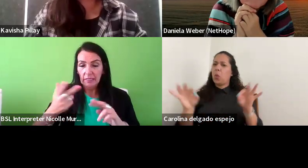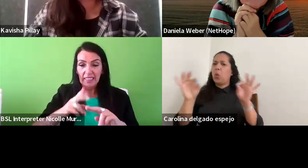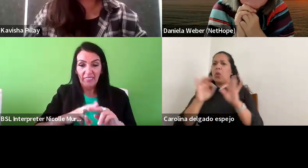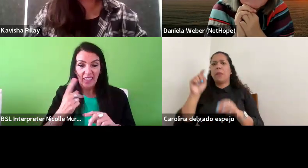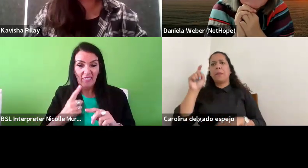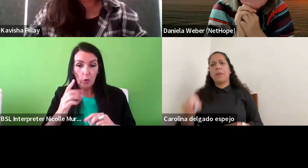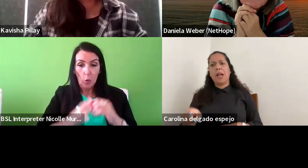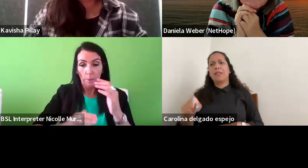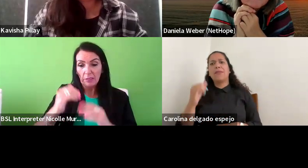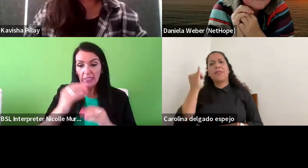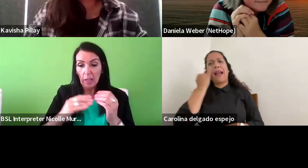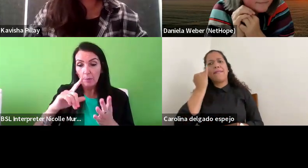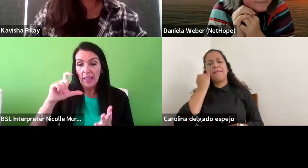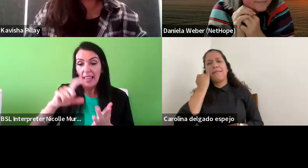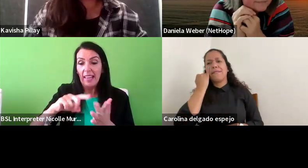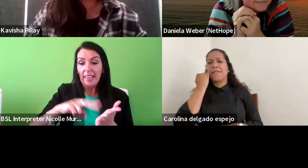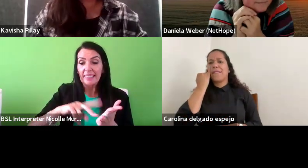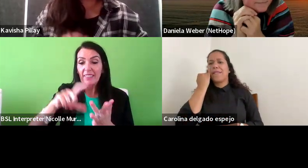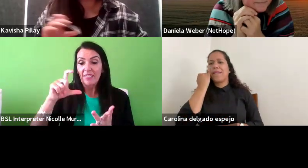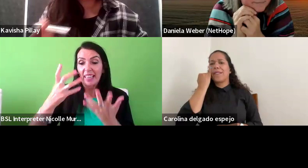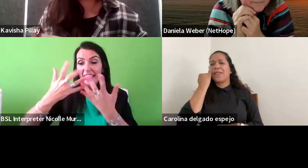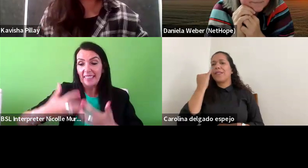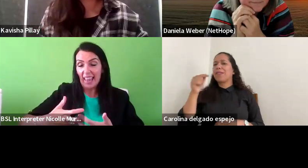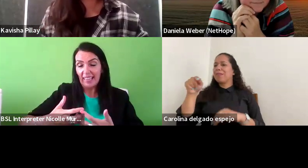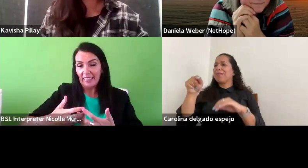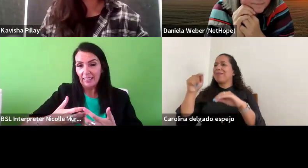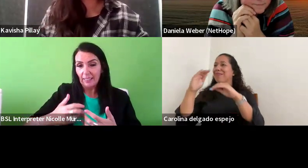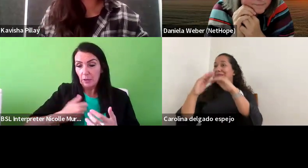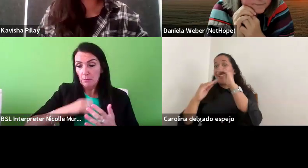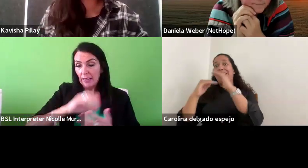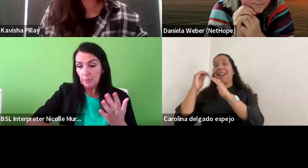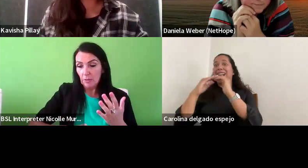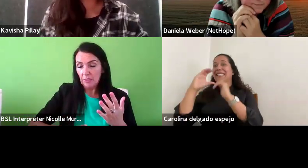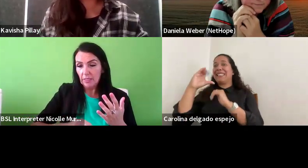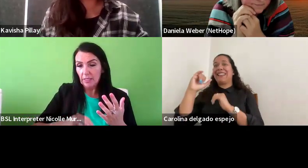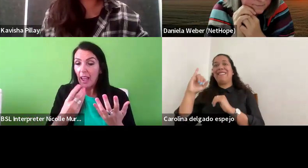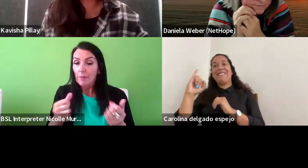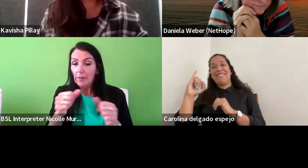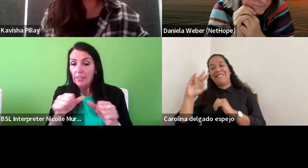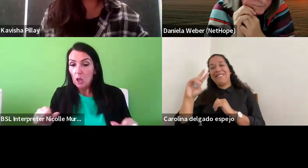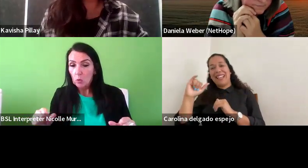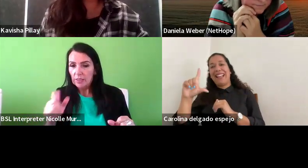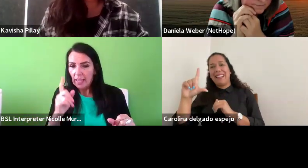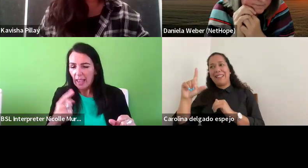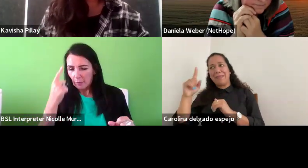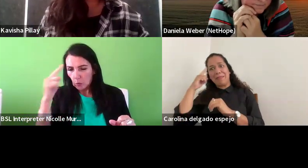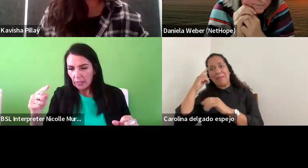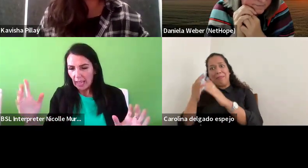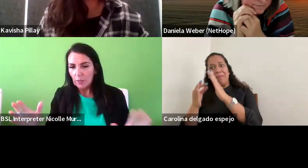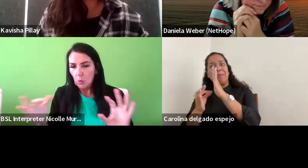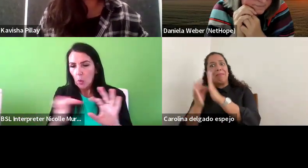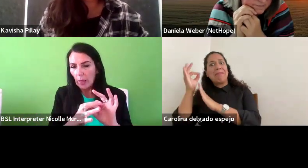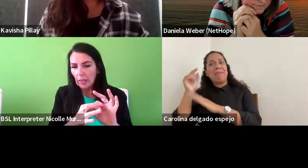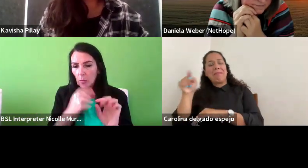building civic tech, and my experience of this has been when I've built civic tech solutions, is that it has to be rooted in